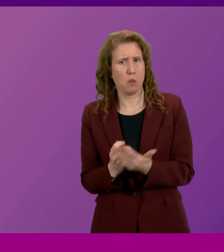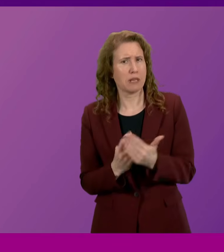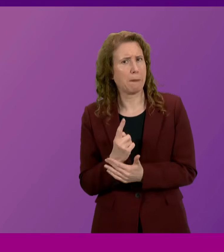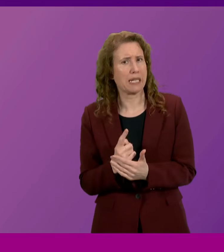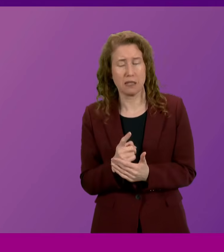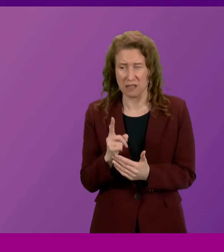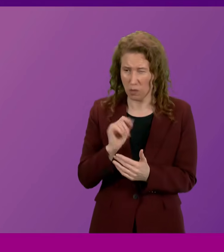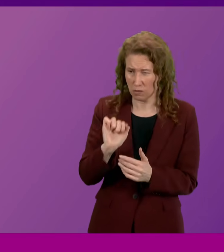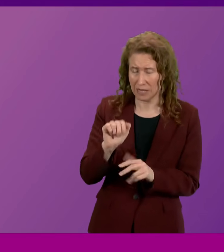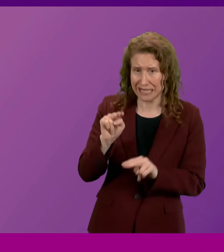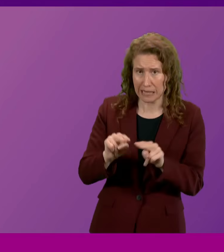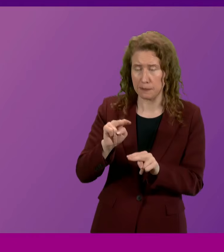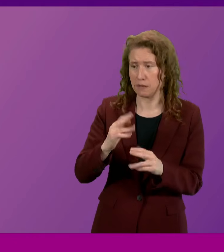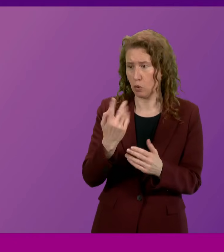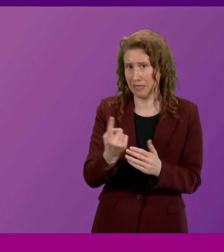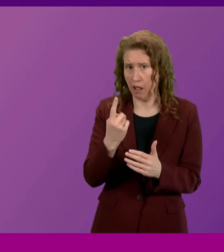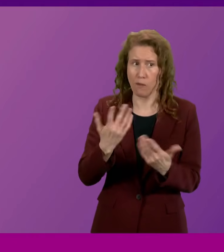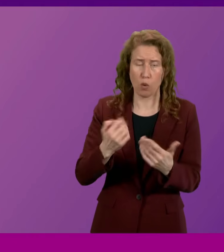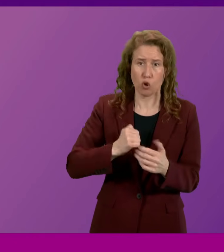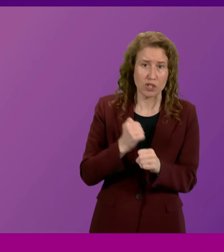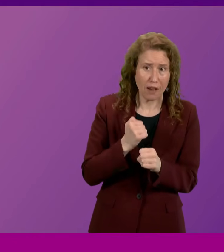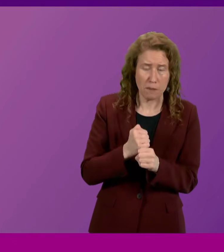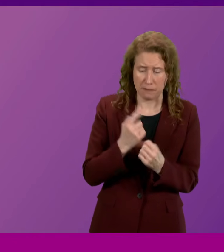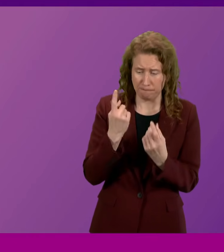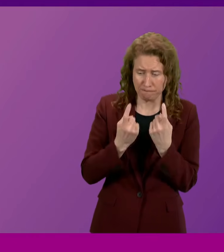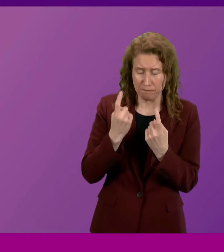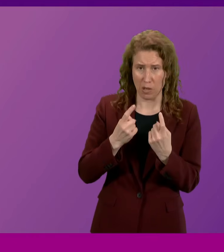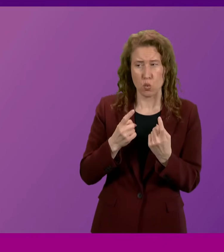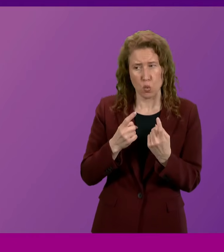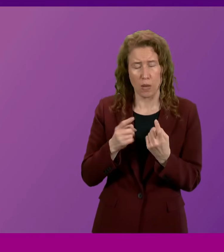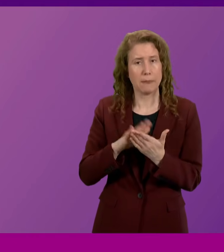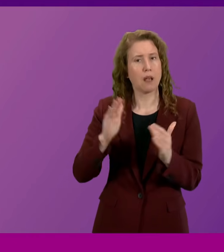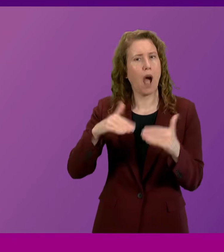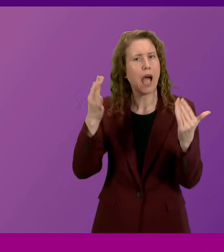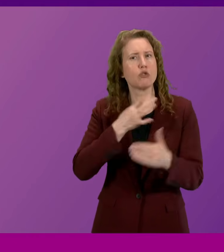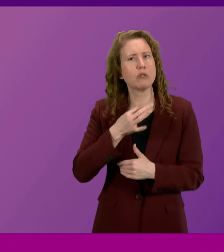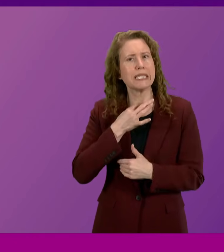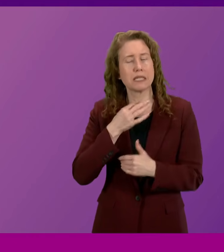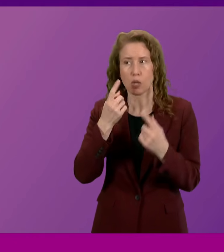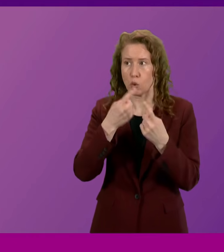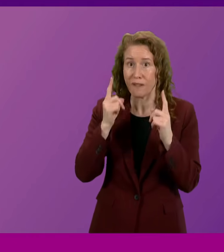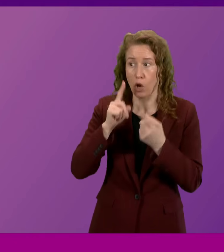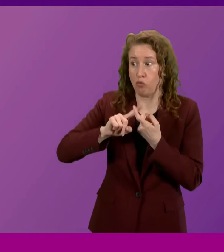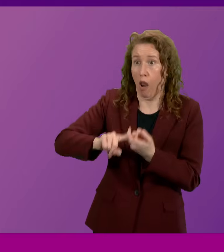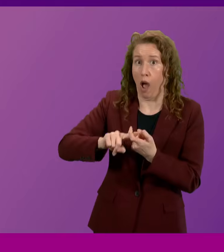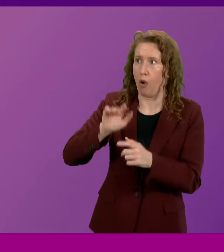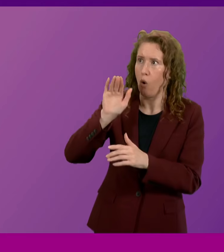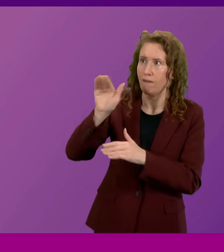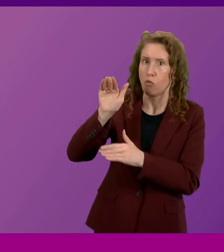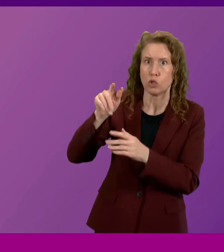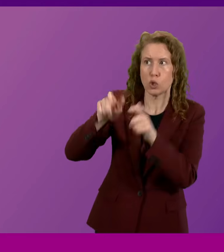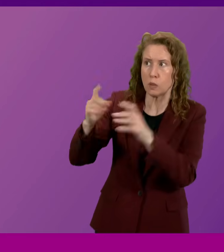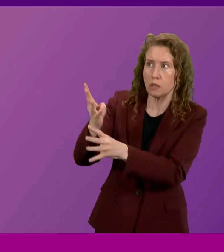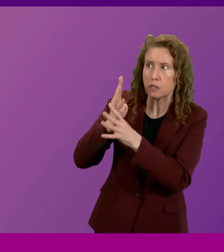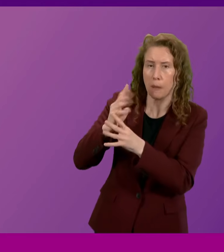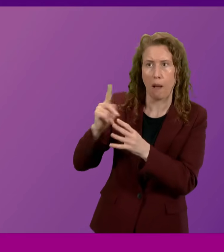assessment has the First Minister and Scottish Government made of the financial exposure and risk now facing our institutions in Scotland? First